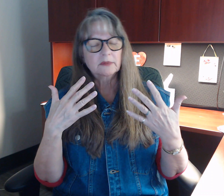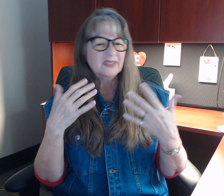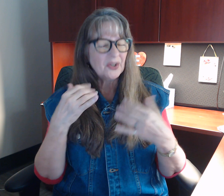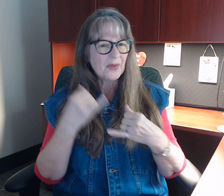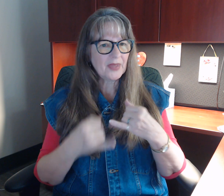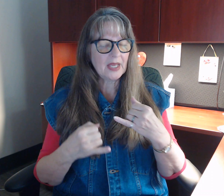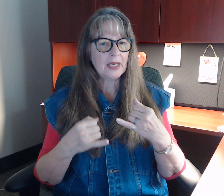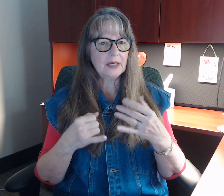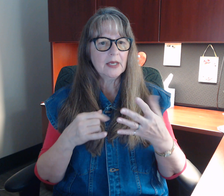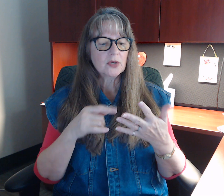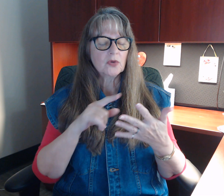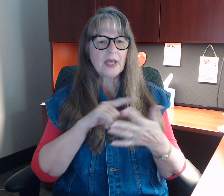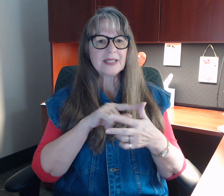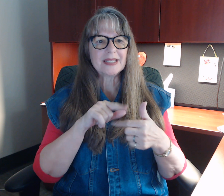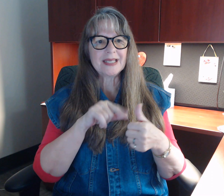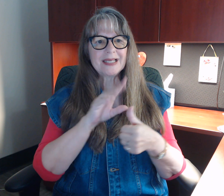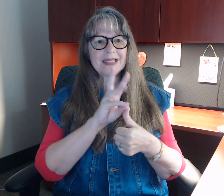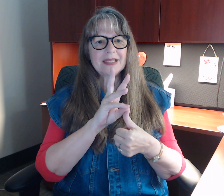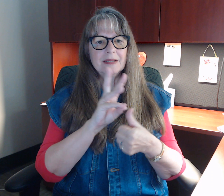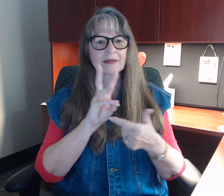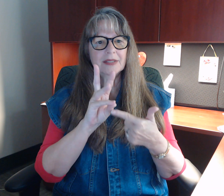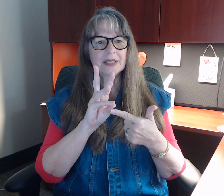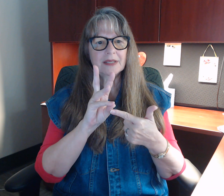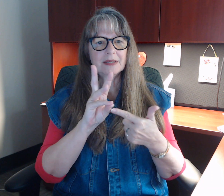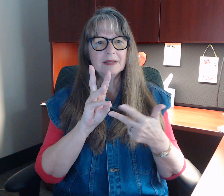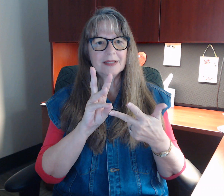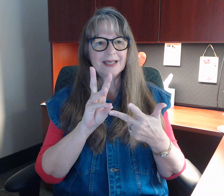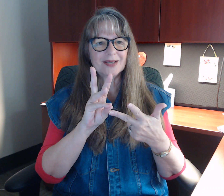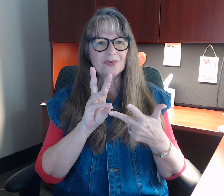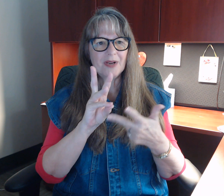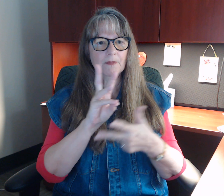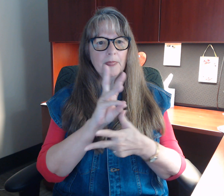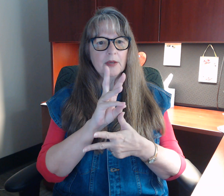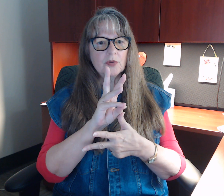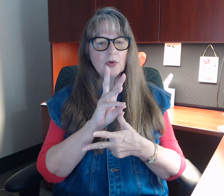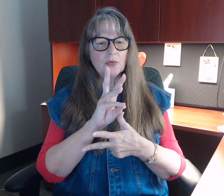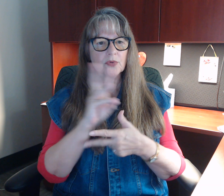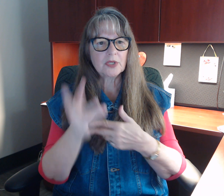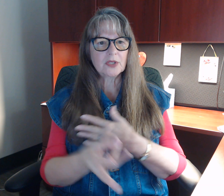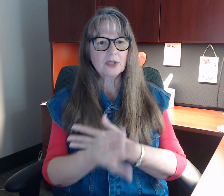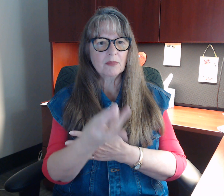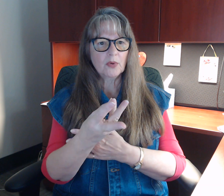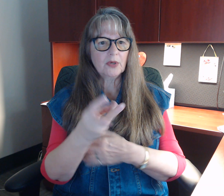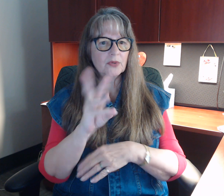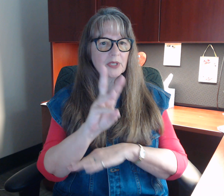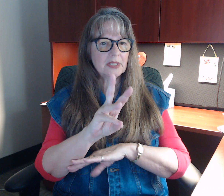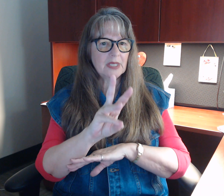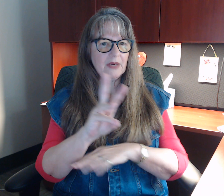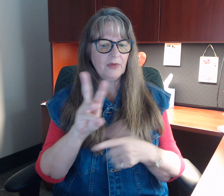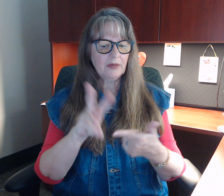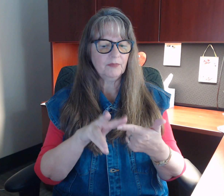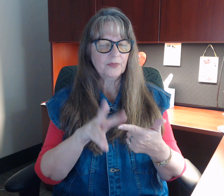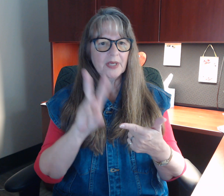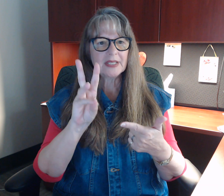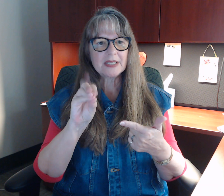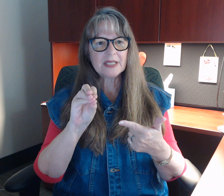at the end. So that's the 666, right? So 6 in the morning or 6 in the evening,